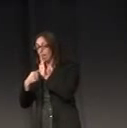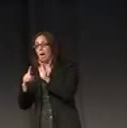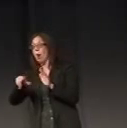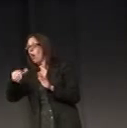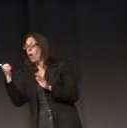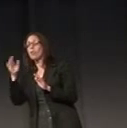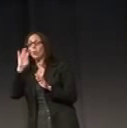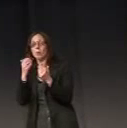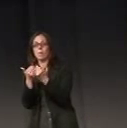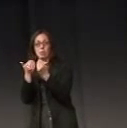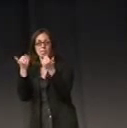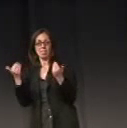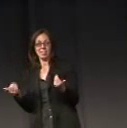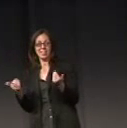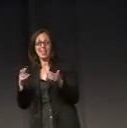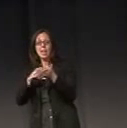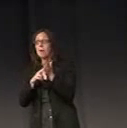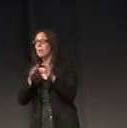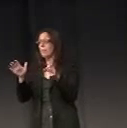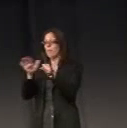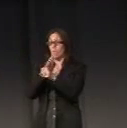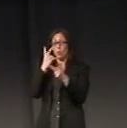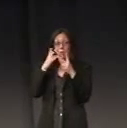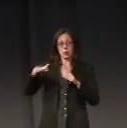space would have 4 dimensions."